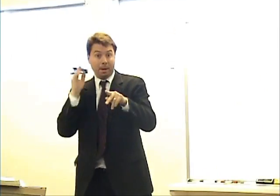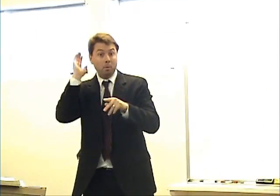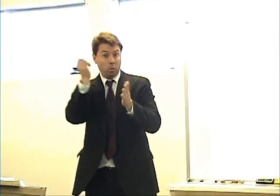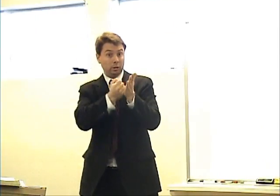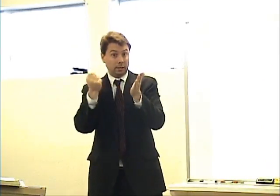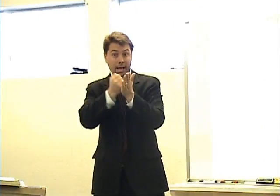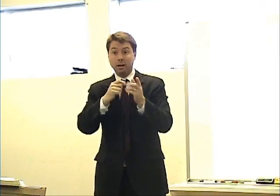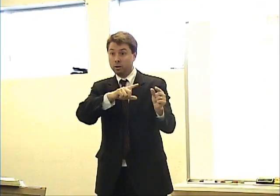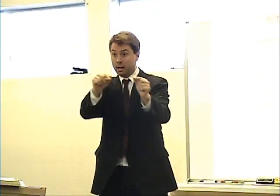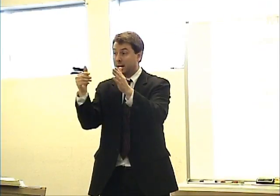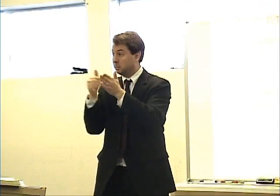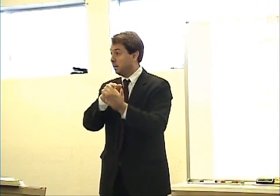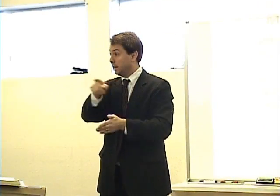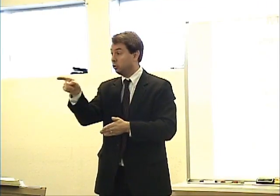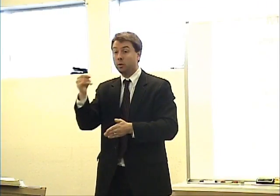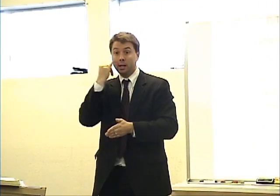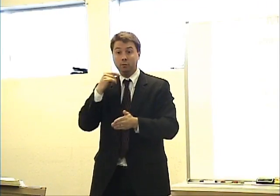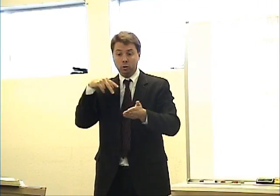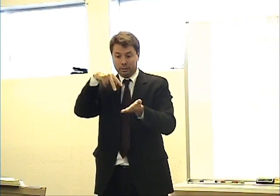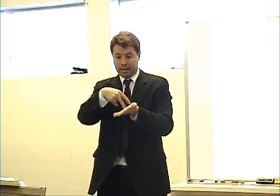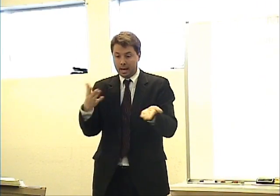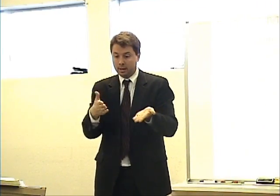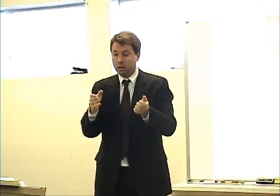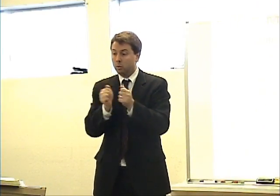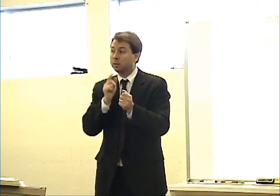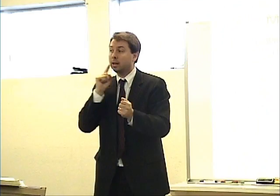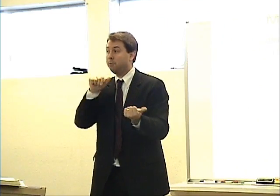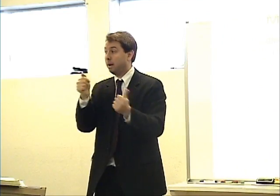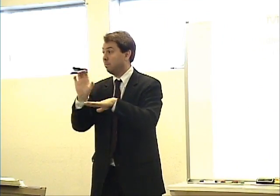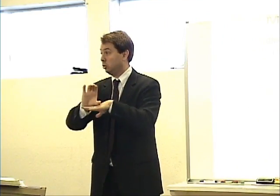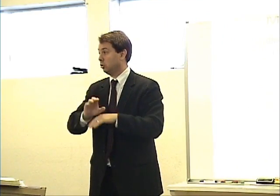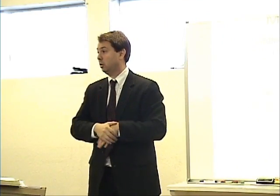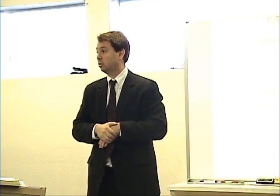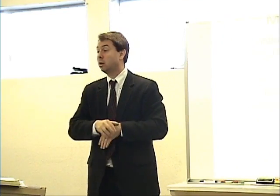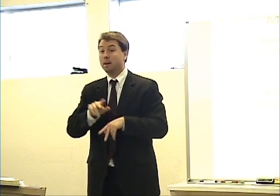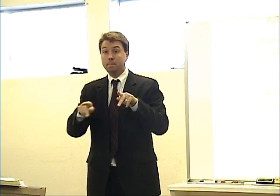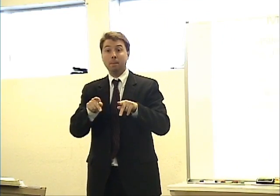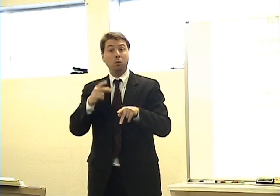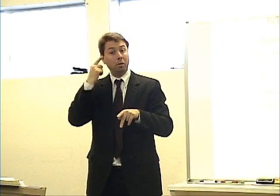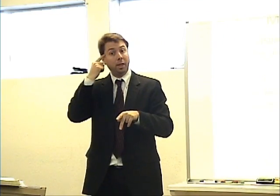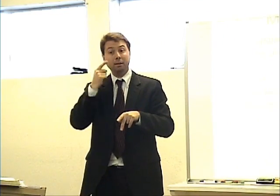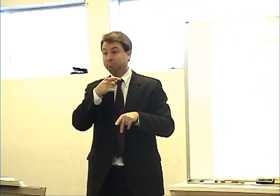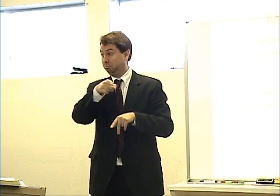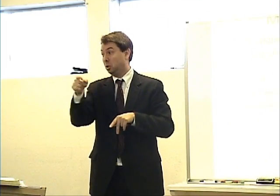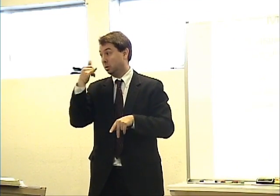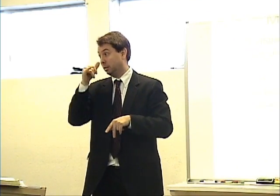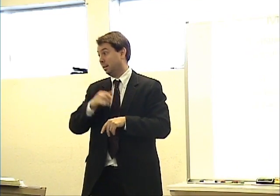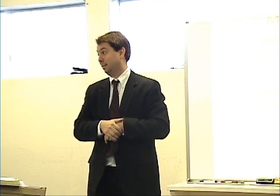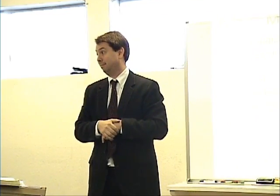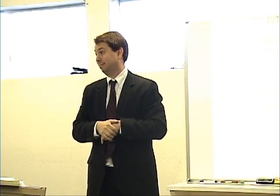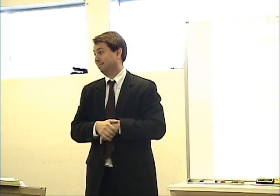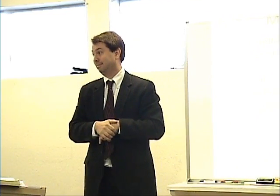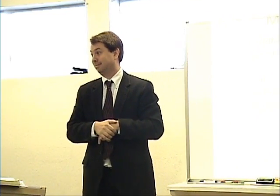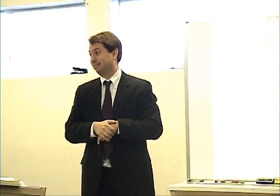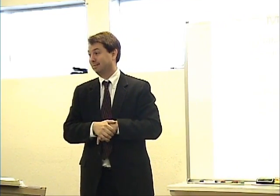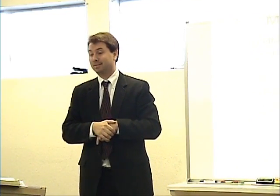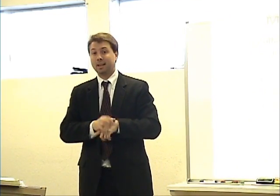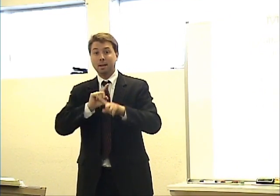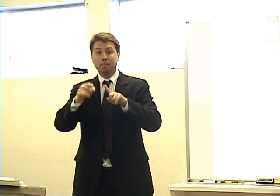people will slander and gossip against you. And if you stand here with Jeff Baptist Church, people will think you're sinful. But